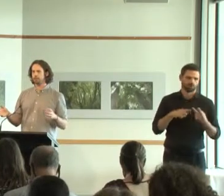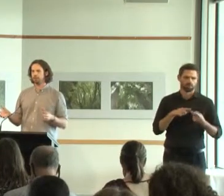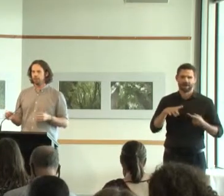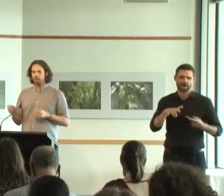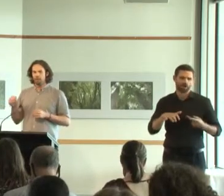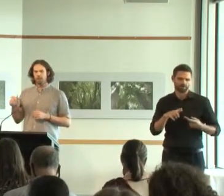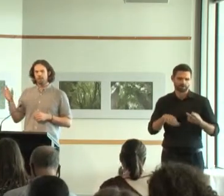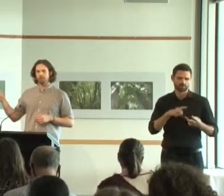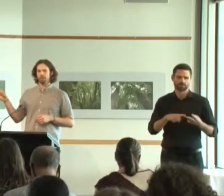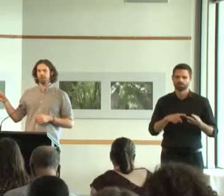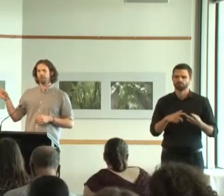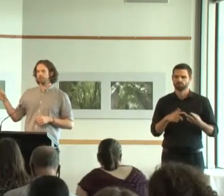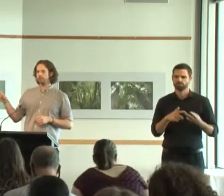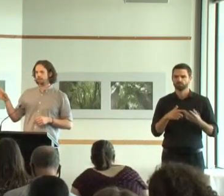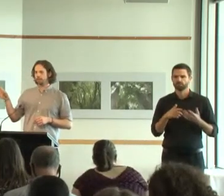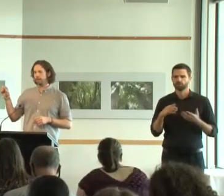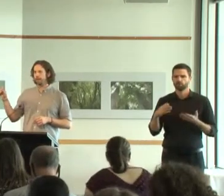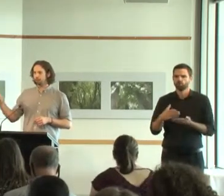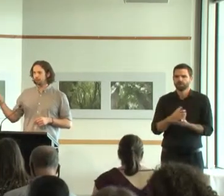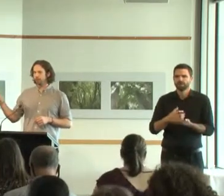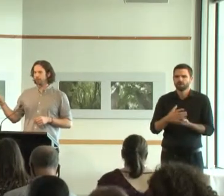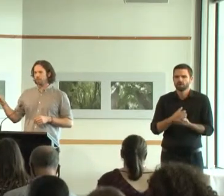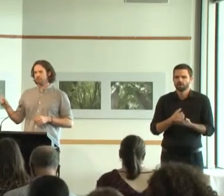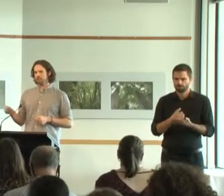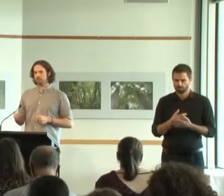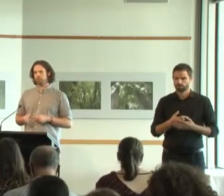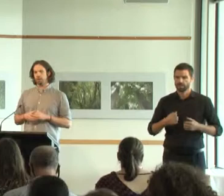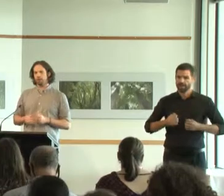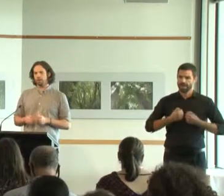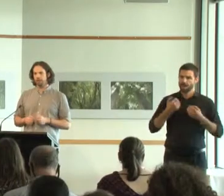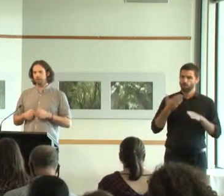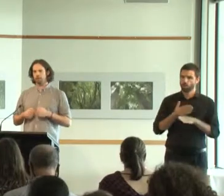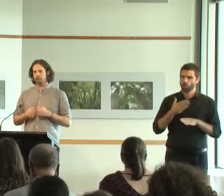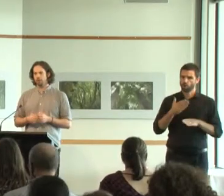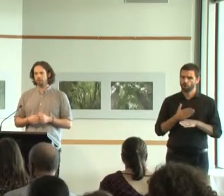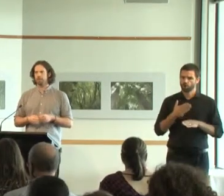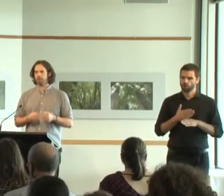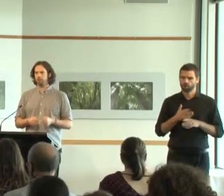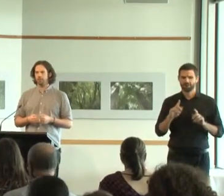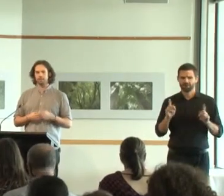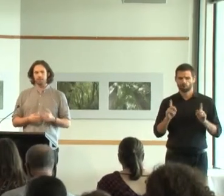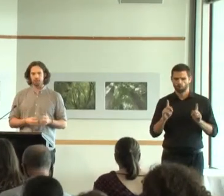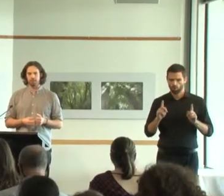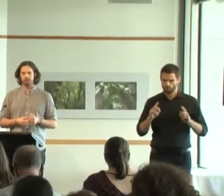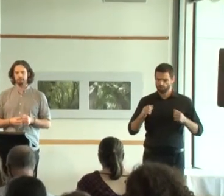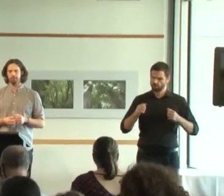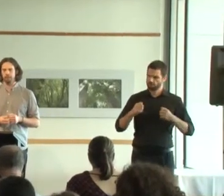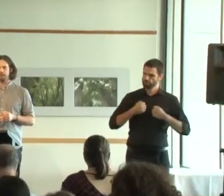and so on, are we doing the work that we do at work because it's what librarians and archivists and curators